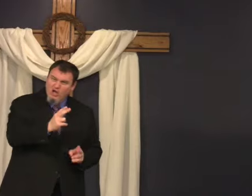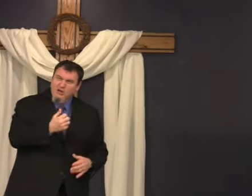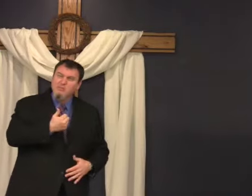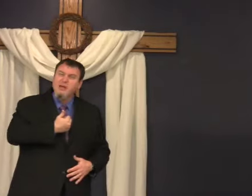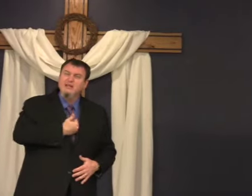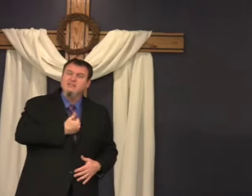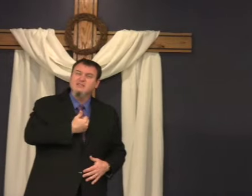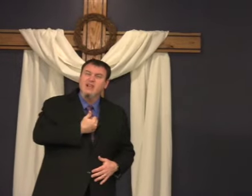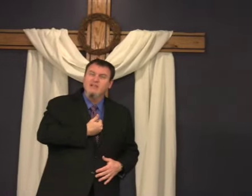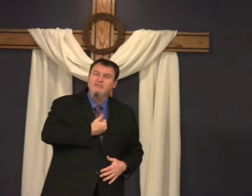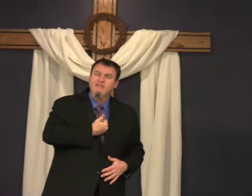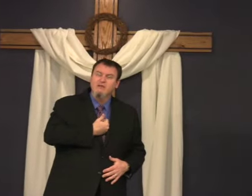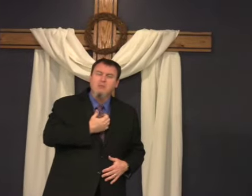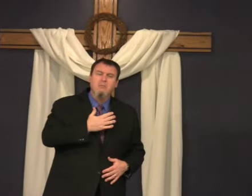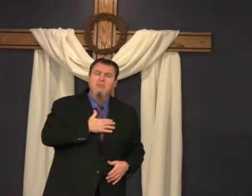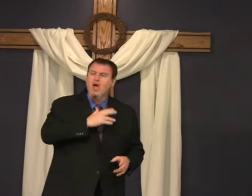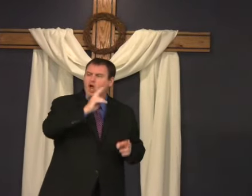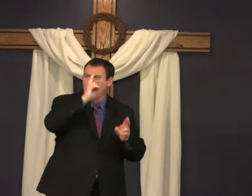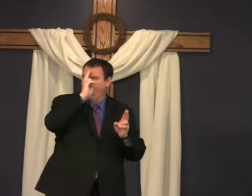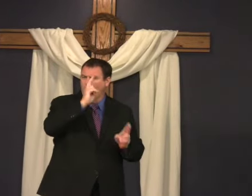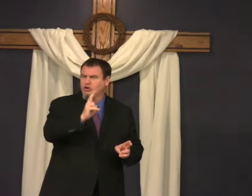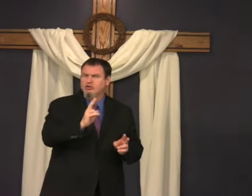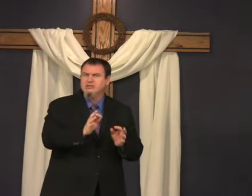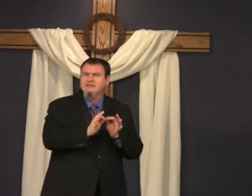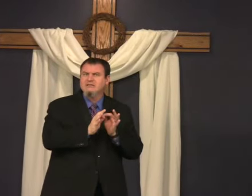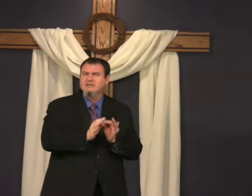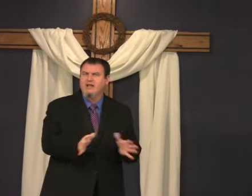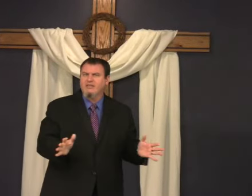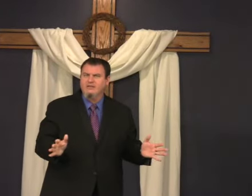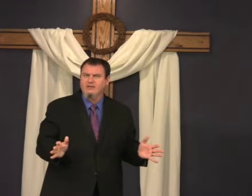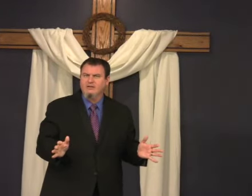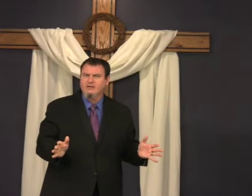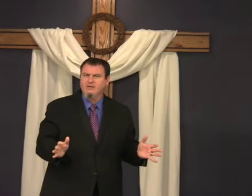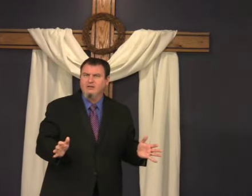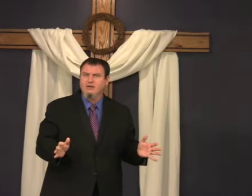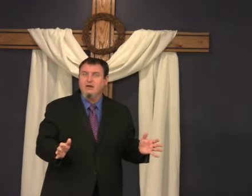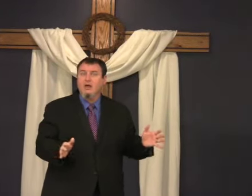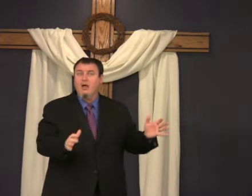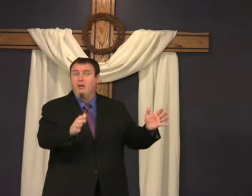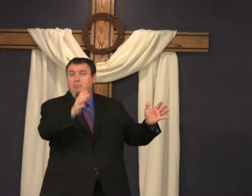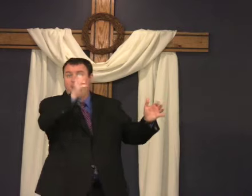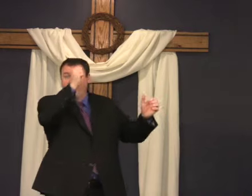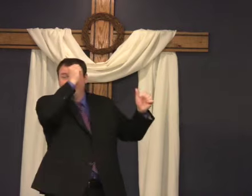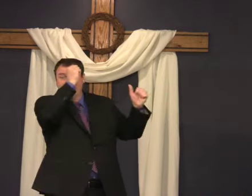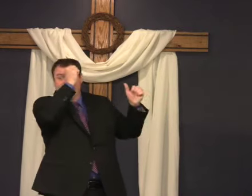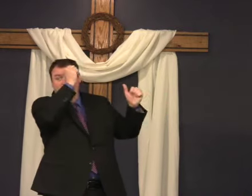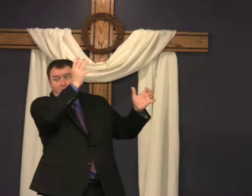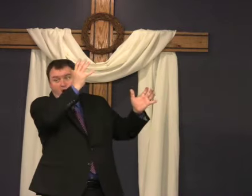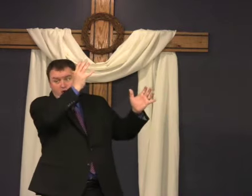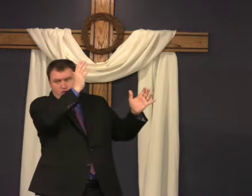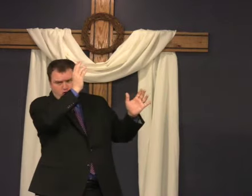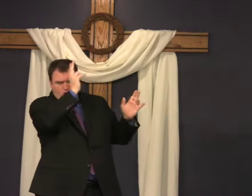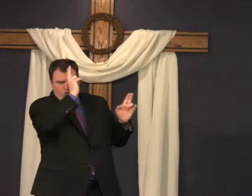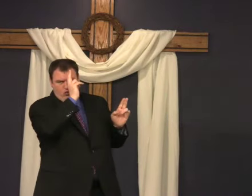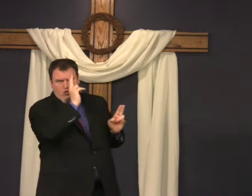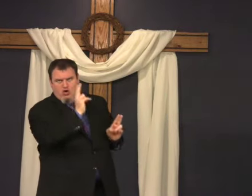if I honor myself, my honor is nothing. It is my Father